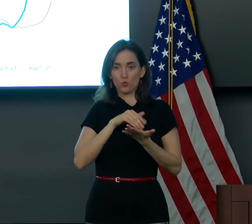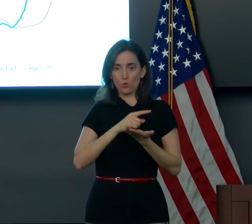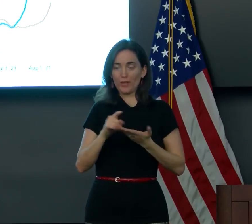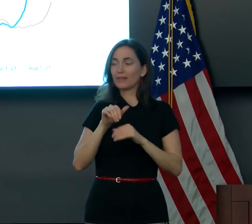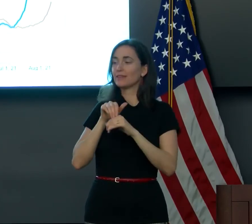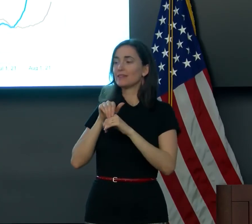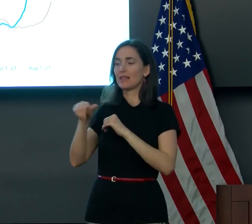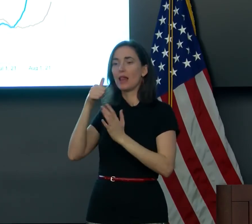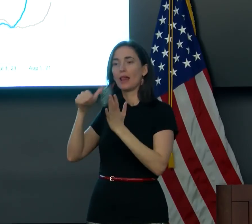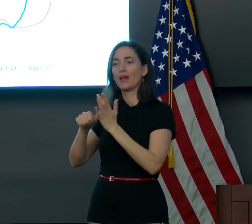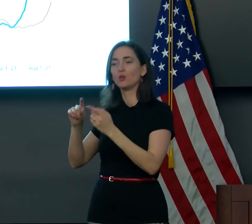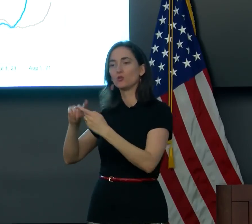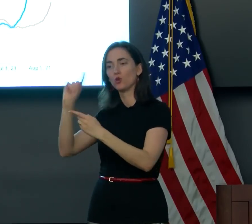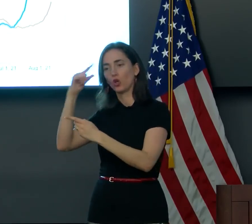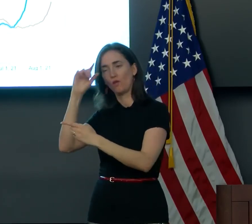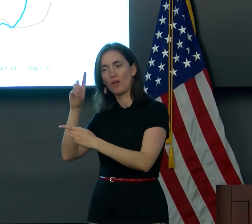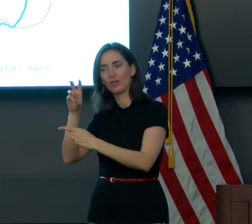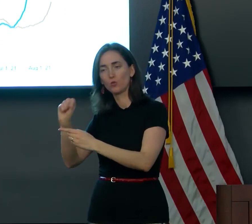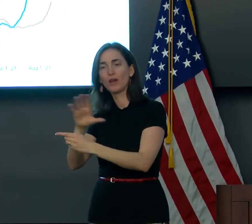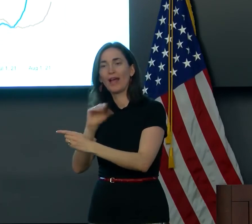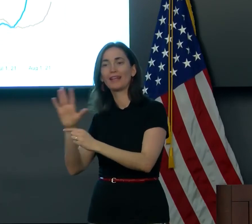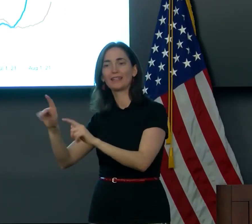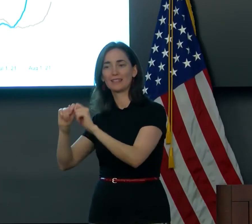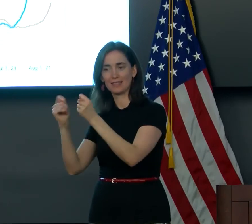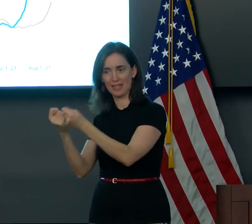supporting the mask mandate for children in schools.